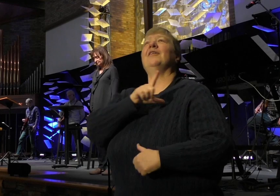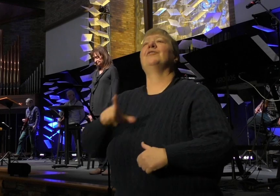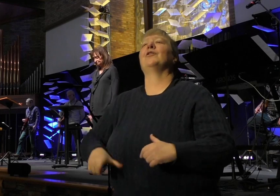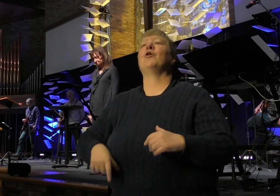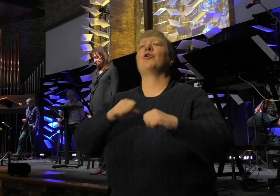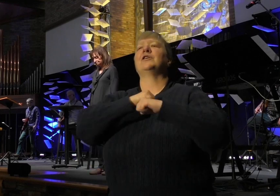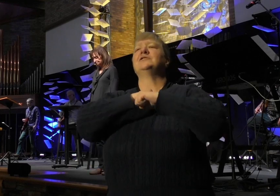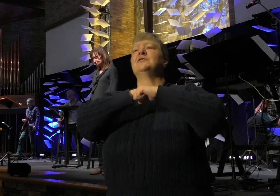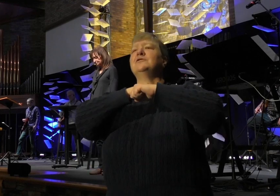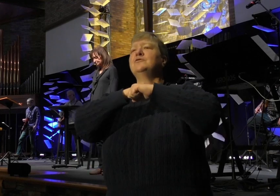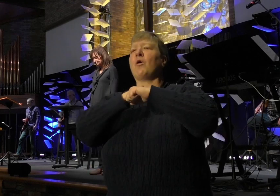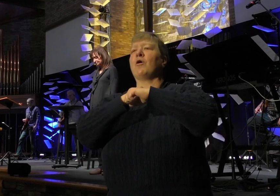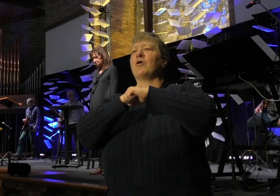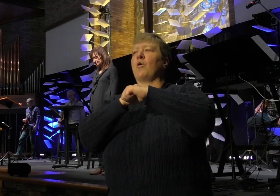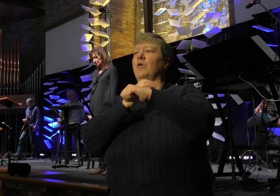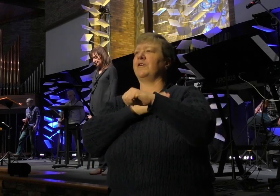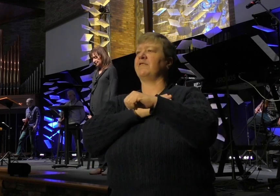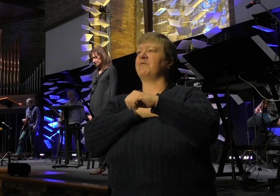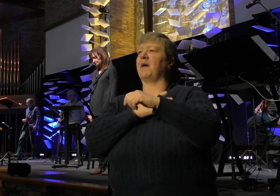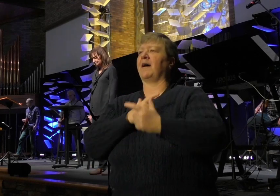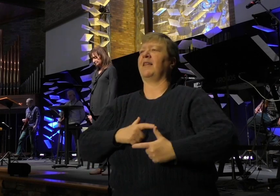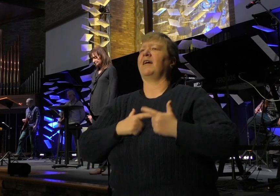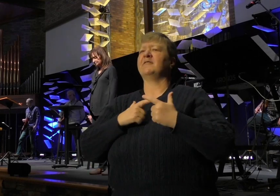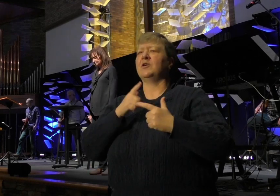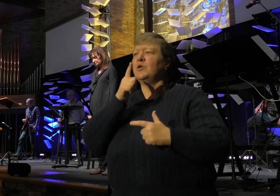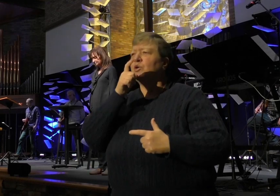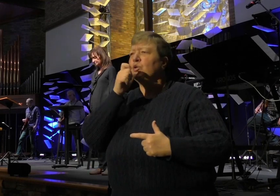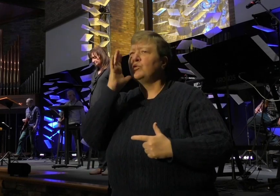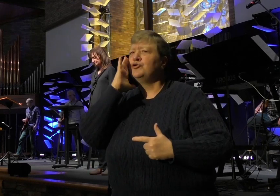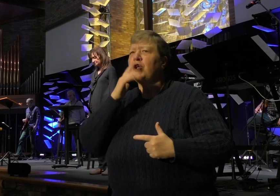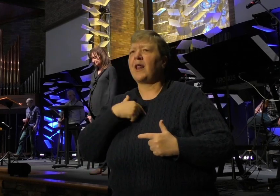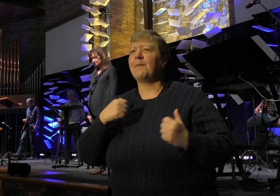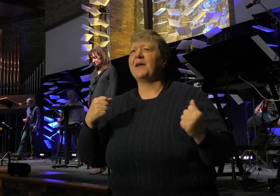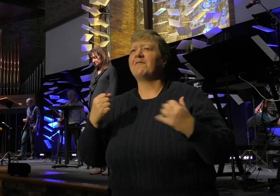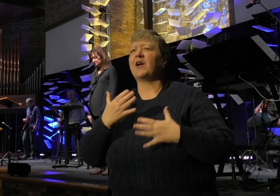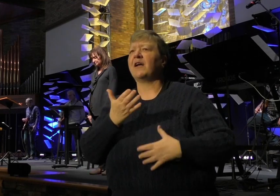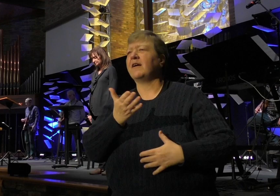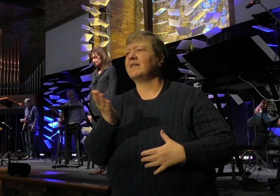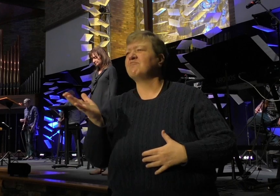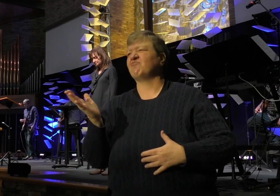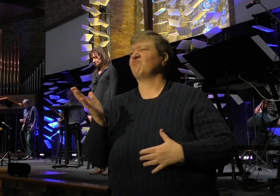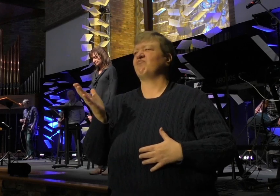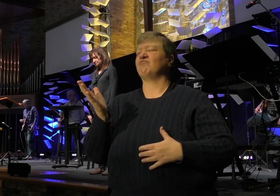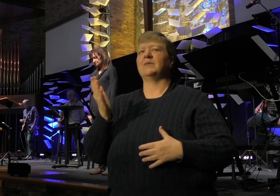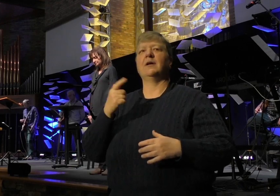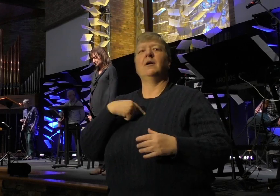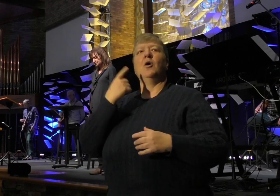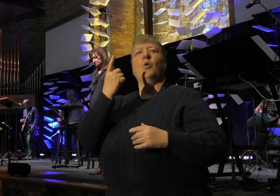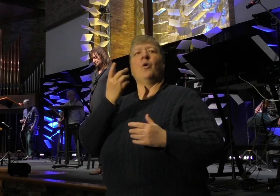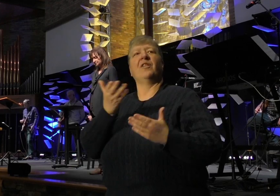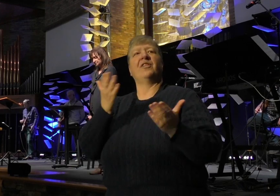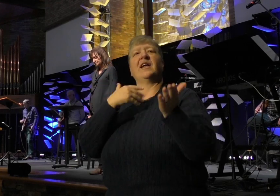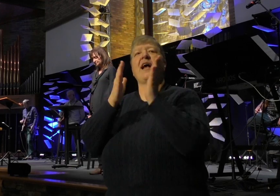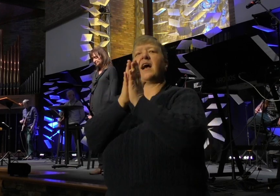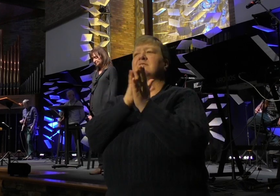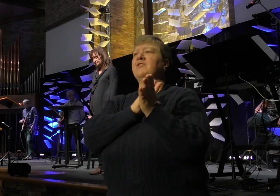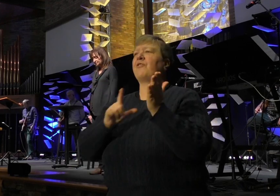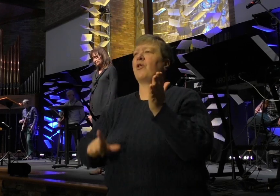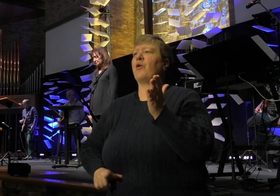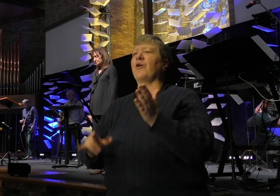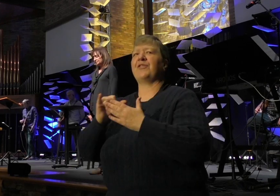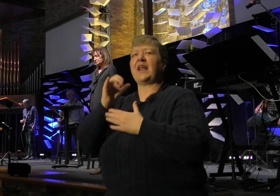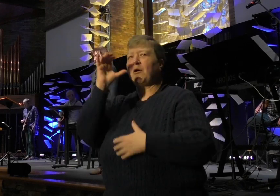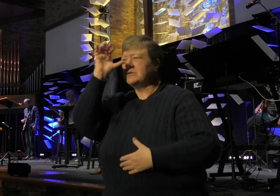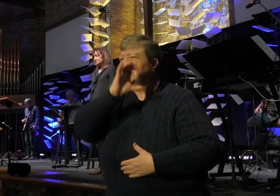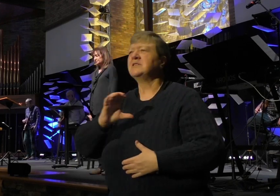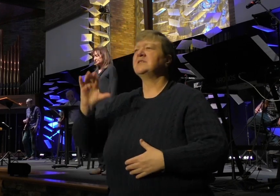stronghold of my life. Of whom shall I be afraid? One thing I have asked of the Lord that I will seek after,